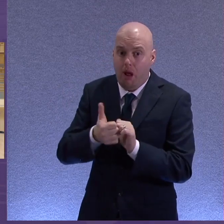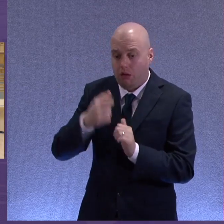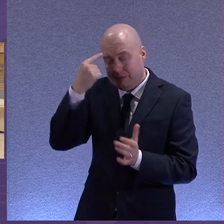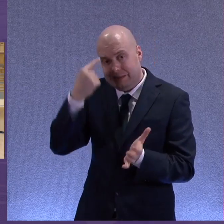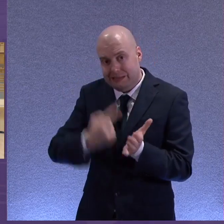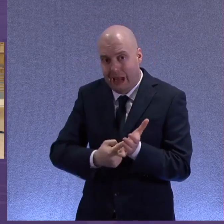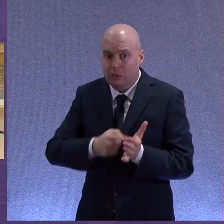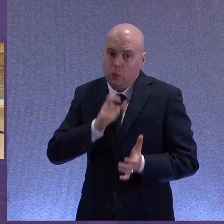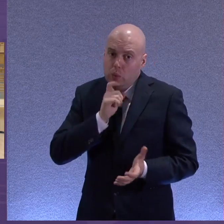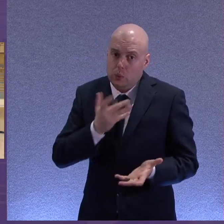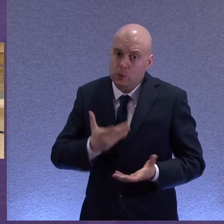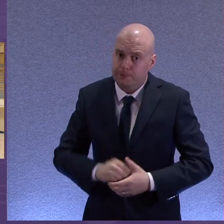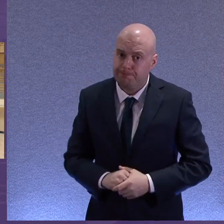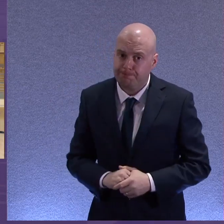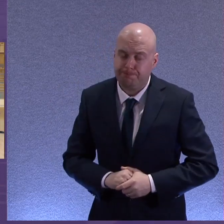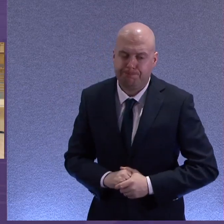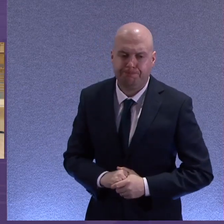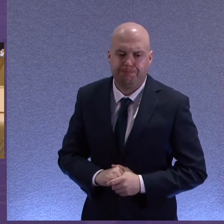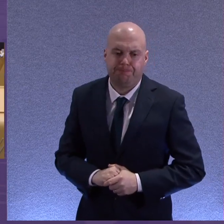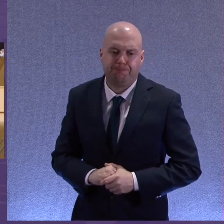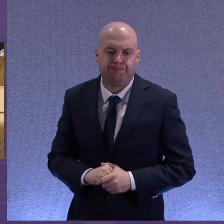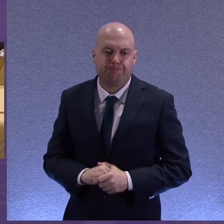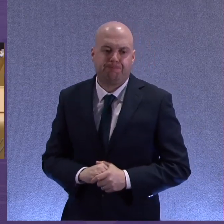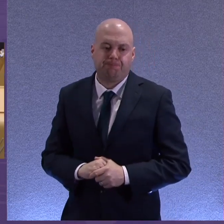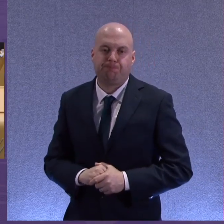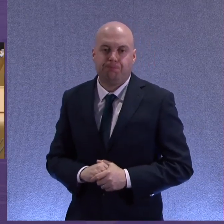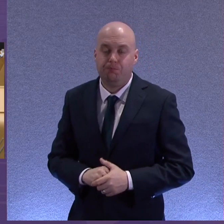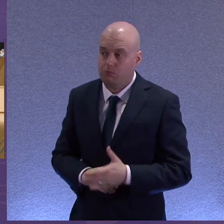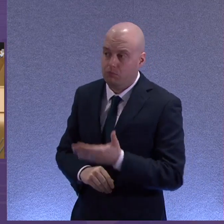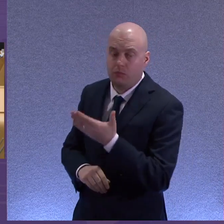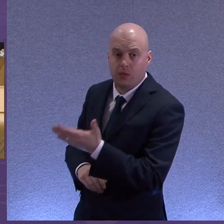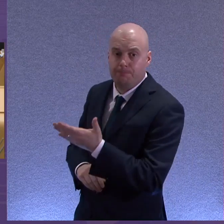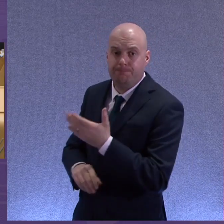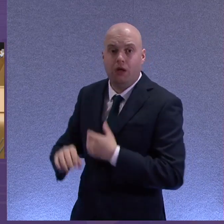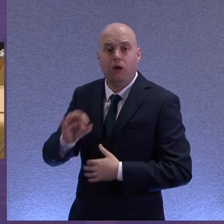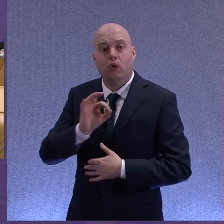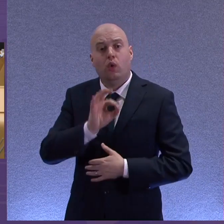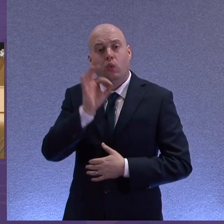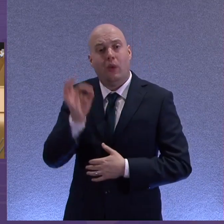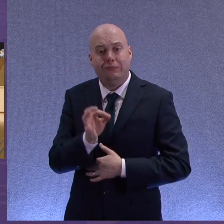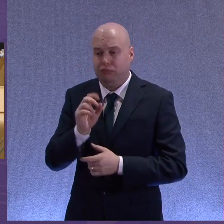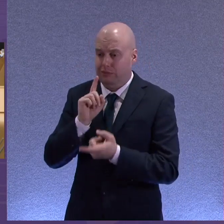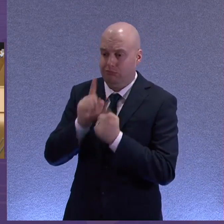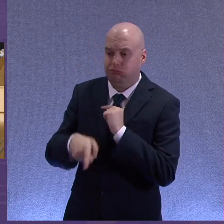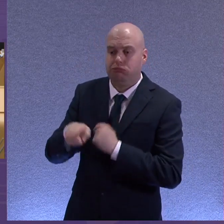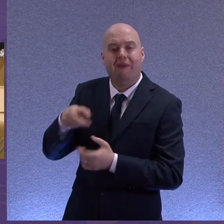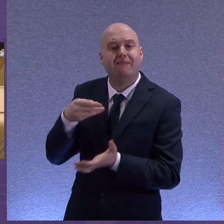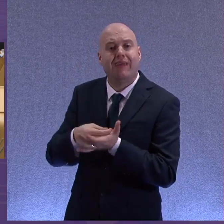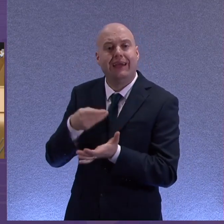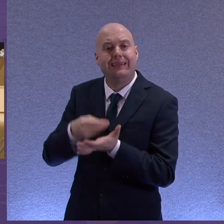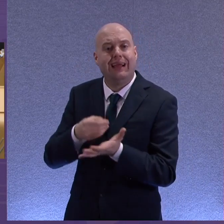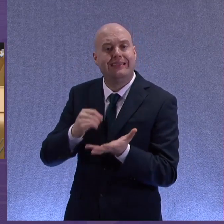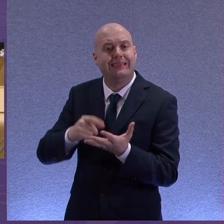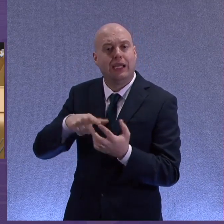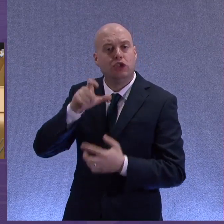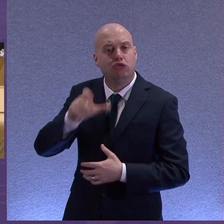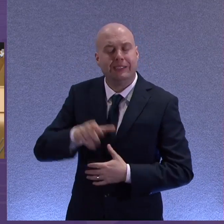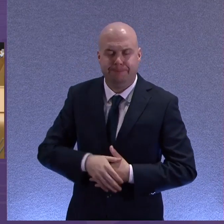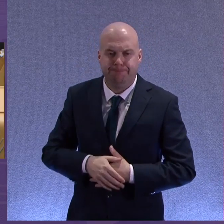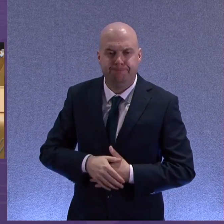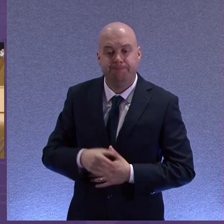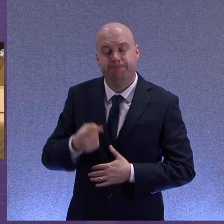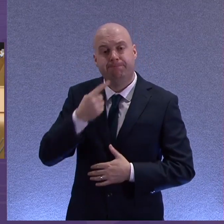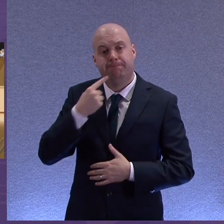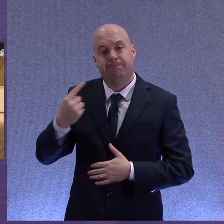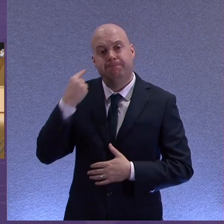be followed by Alison Johnson. Thank you, Presiding Officer. My question is for the Finance Secretary. Last week, the Bank of England cut base rates to a record